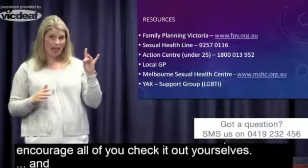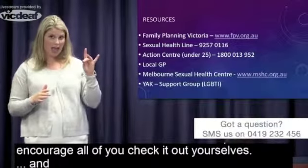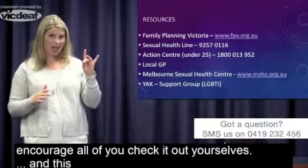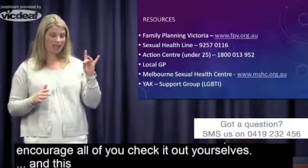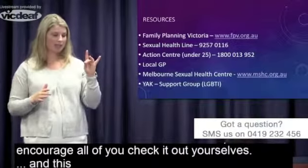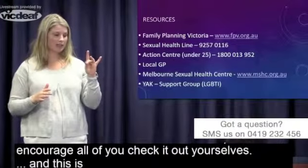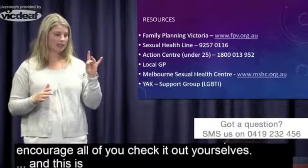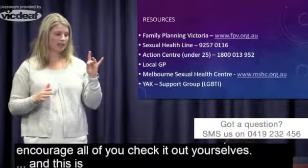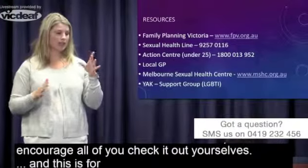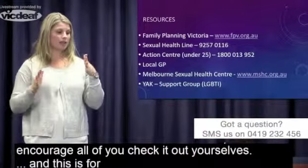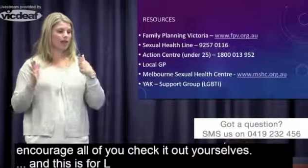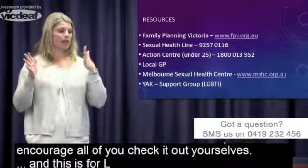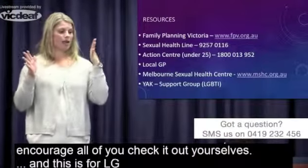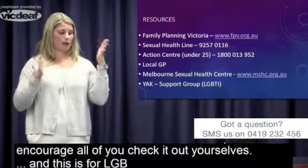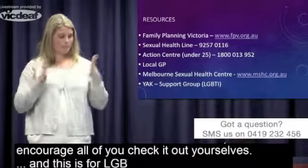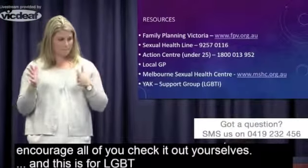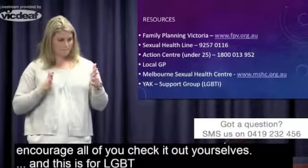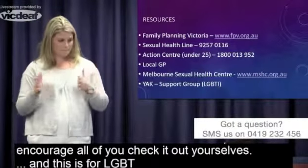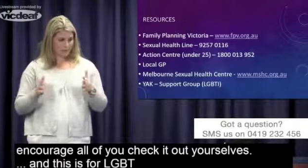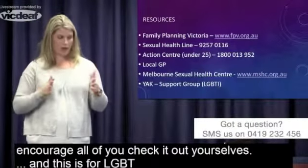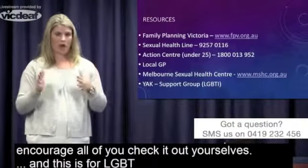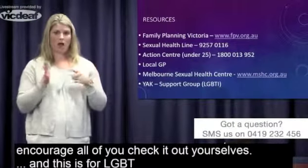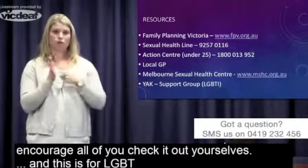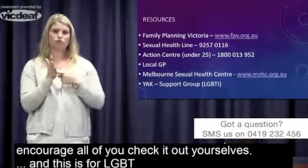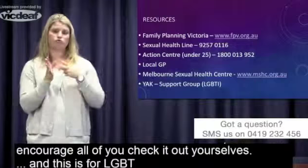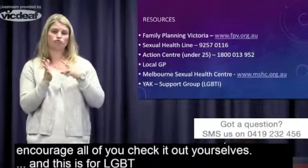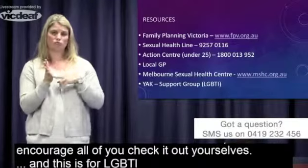LGBTIQ, so lesbian, gay, bi,